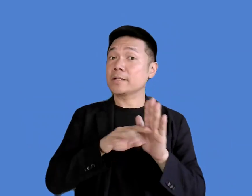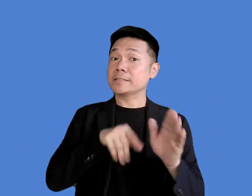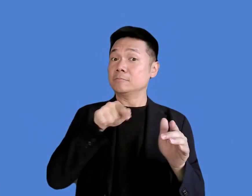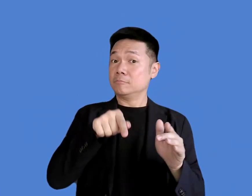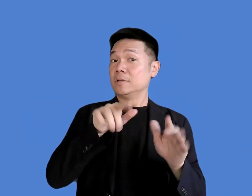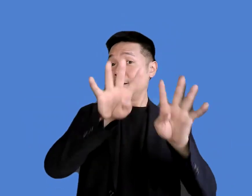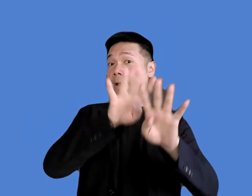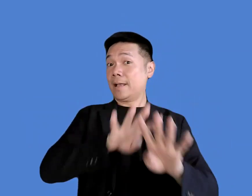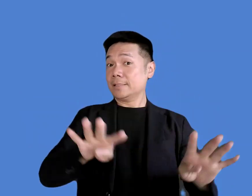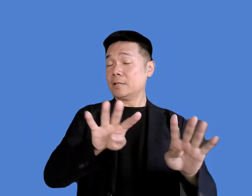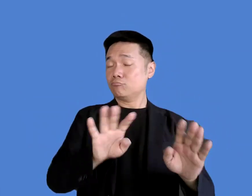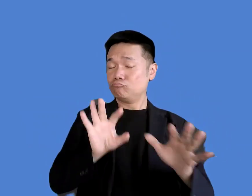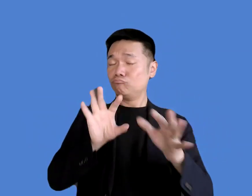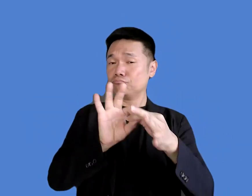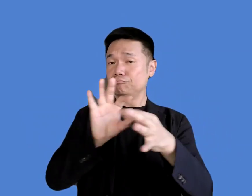countries.